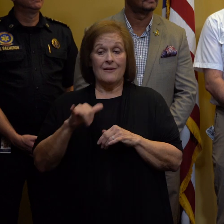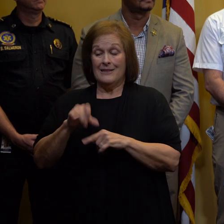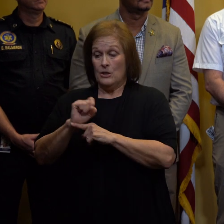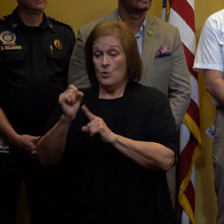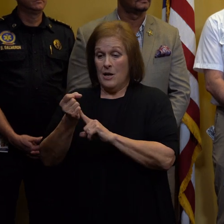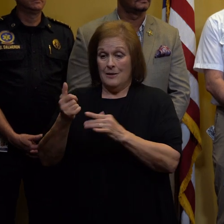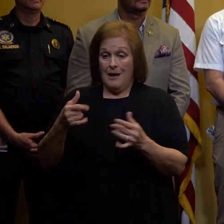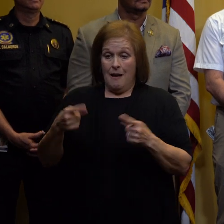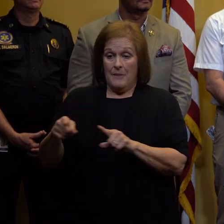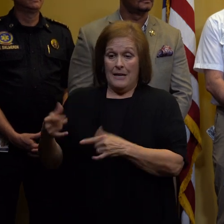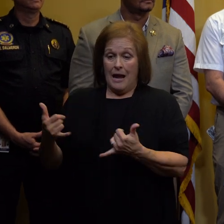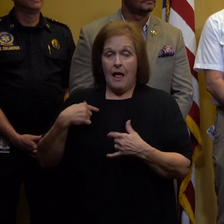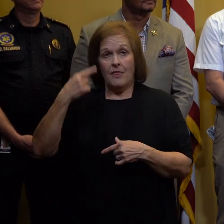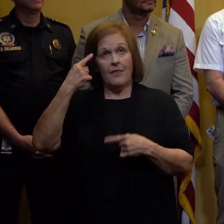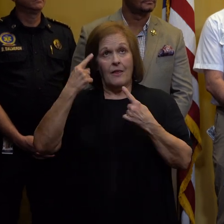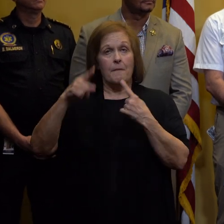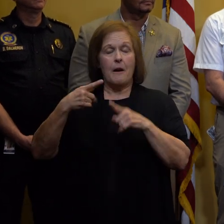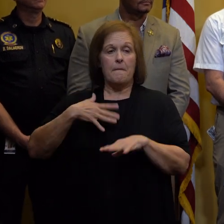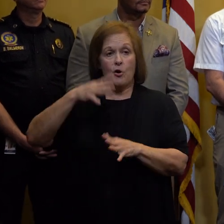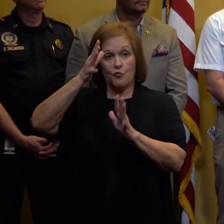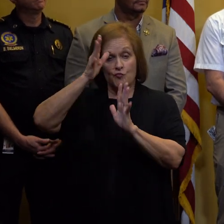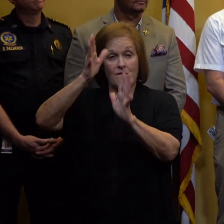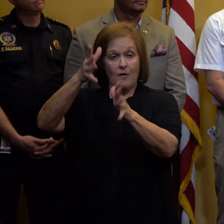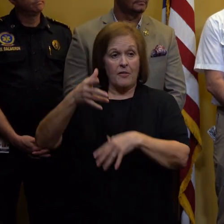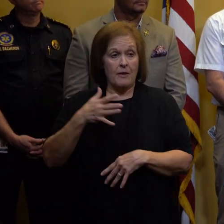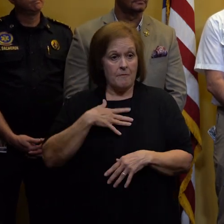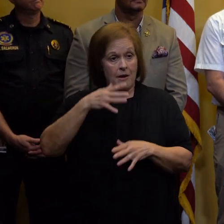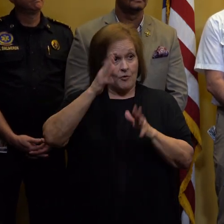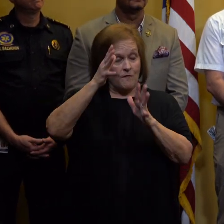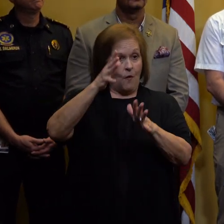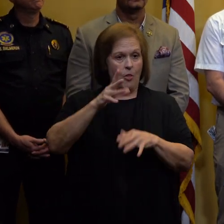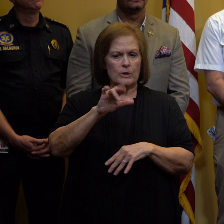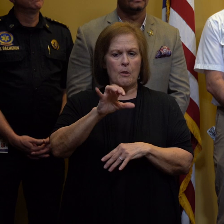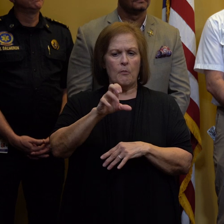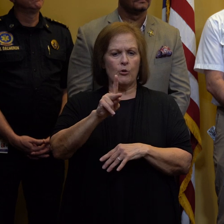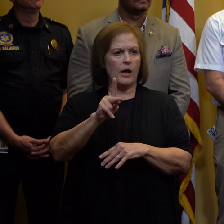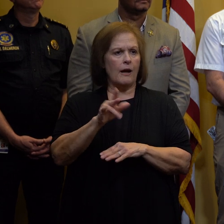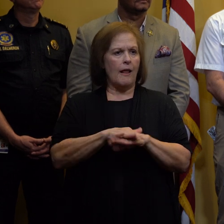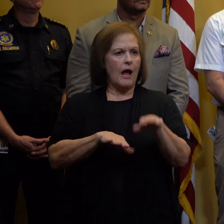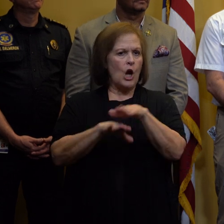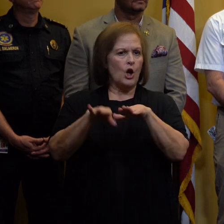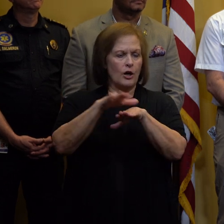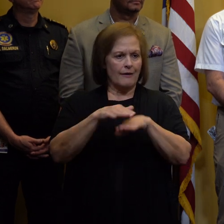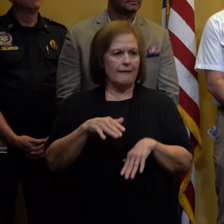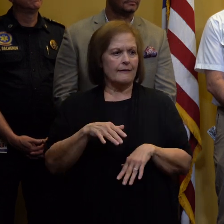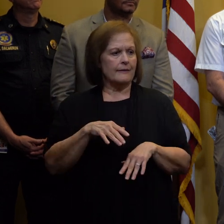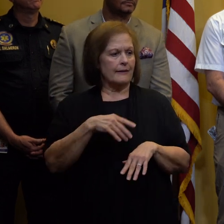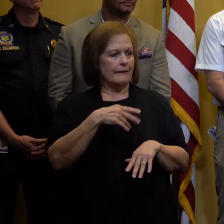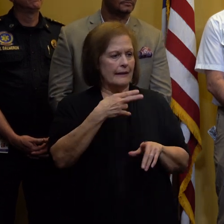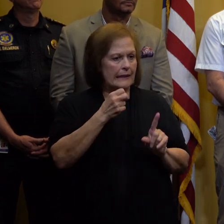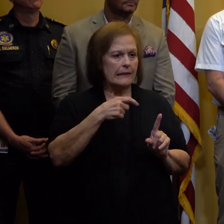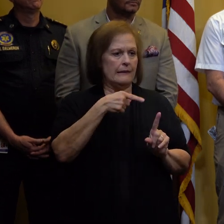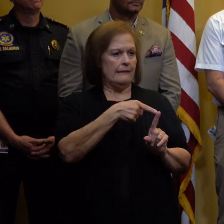situations like this, I think of my grandfather. My grandfather was a bricklayer in the city. He and others of his